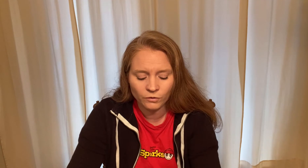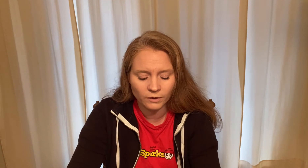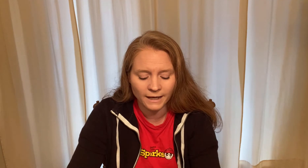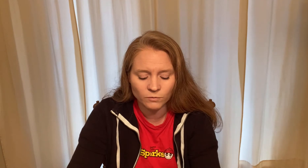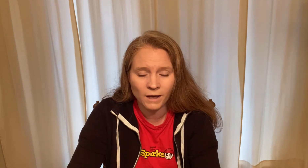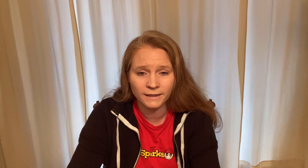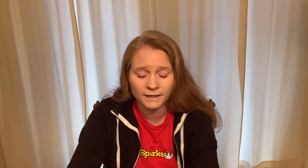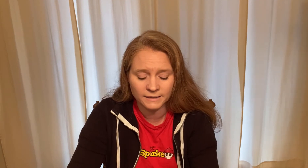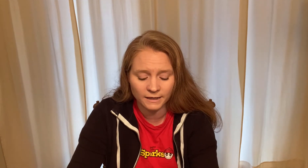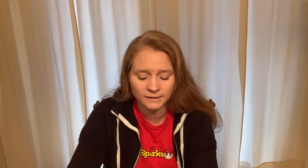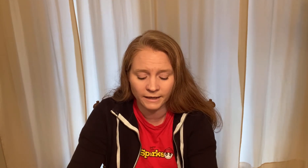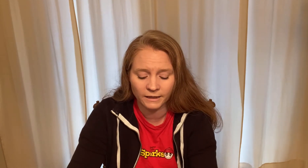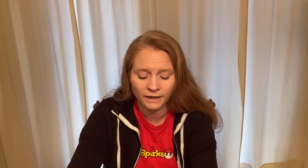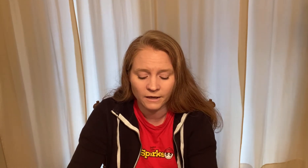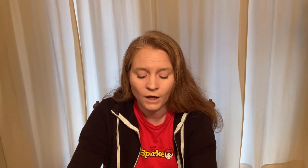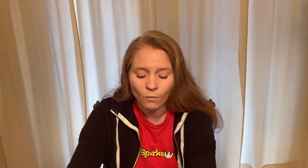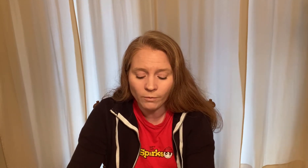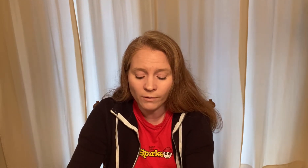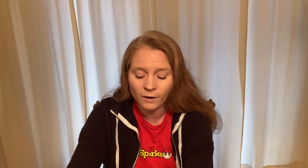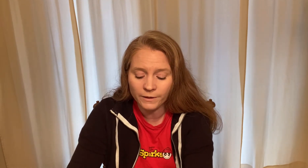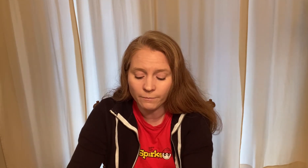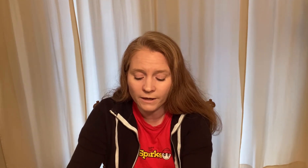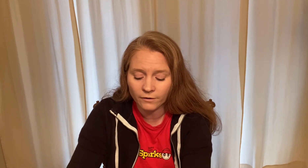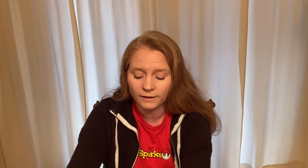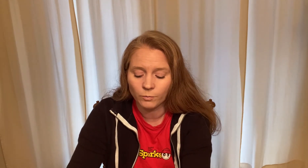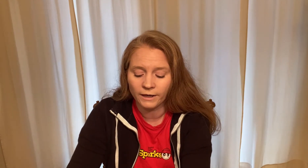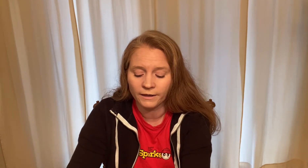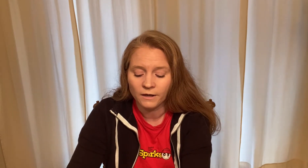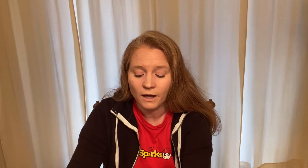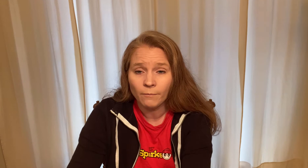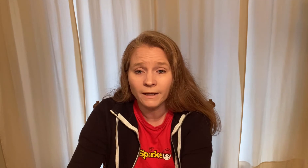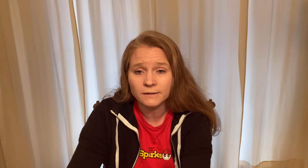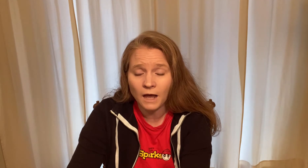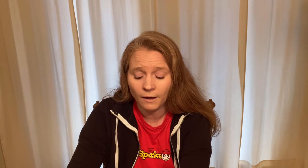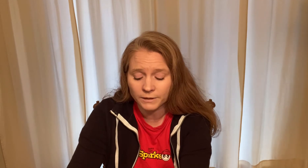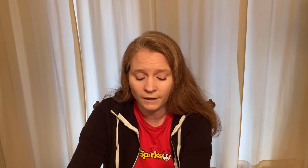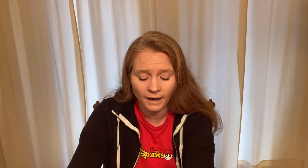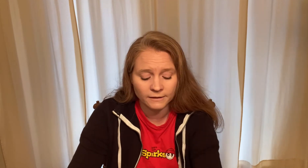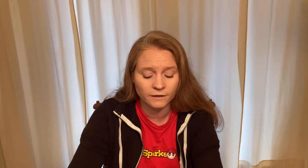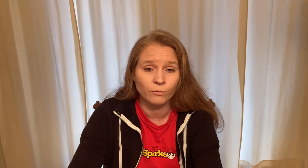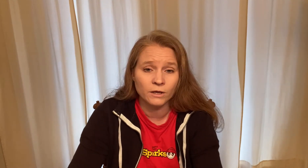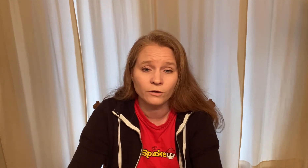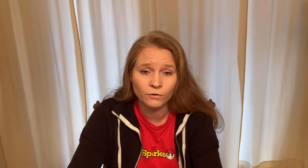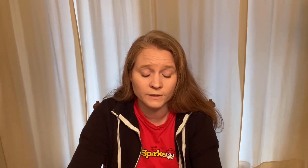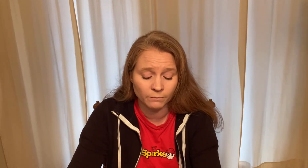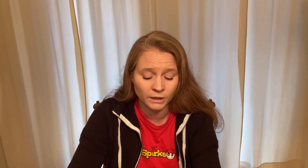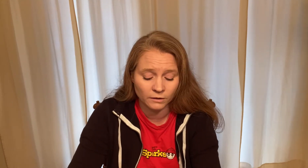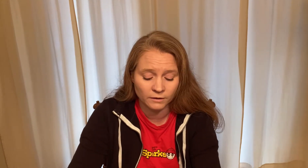guess what?" he said excitedly. "While we were helping the baker get the bread, a man stopped and asked if we could use some milk.